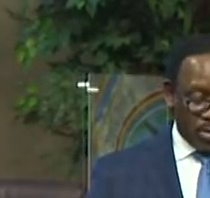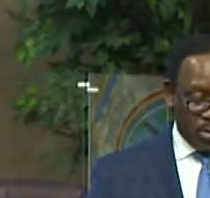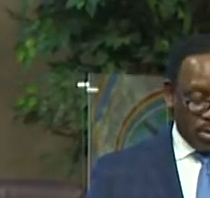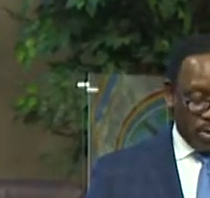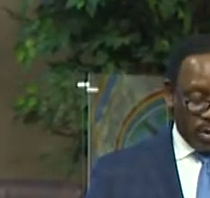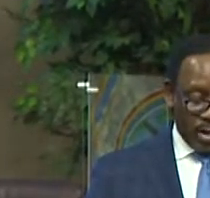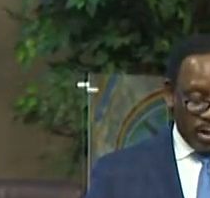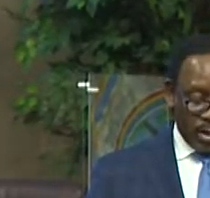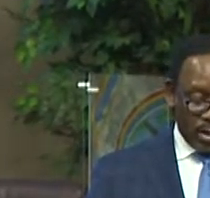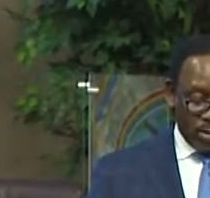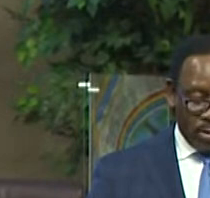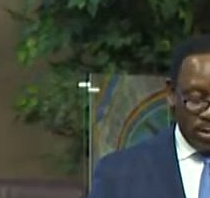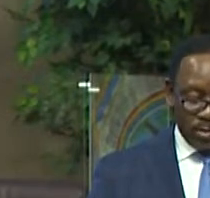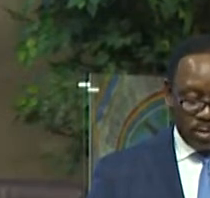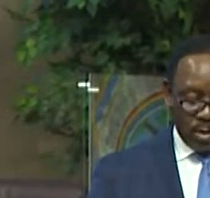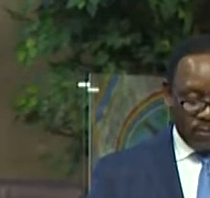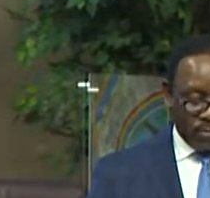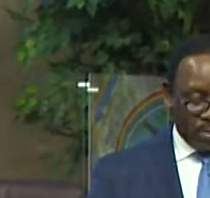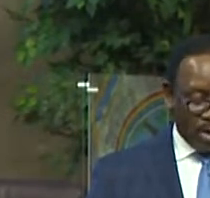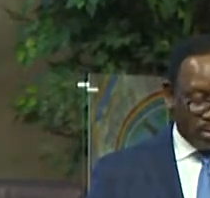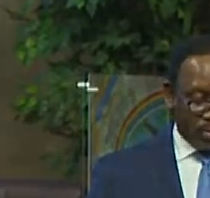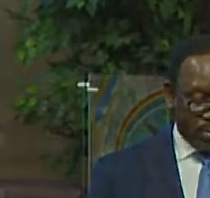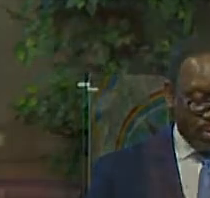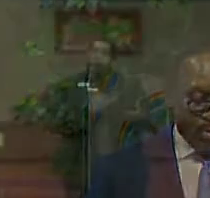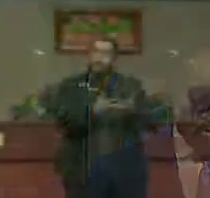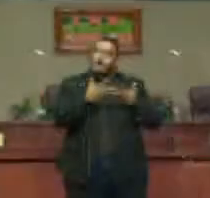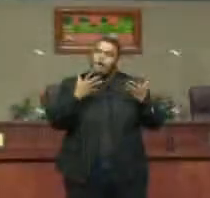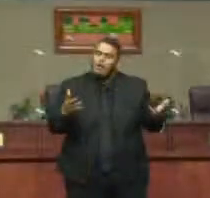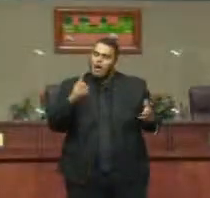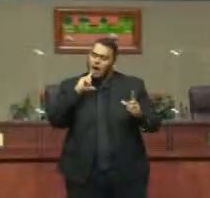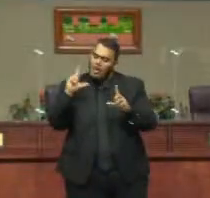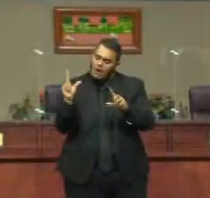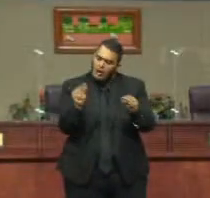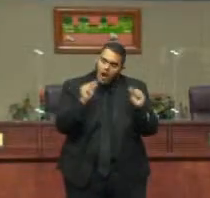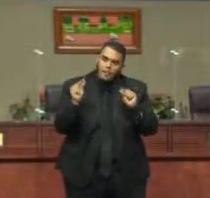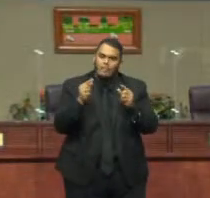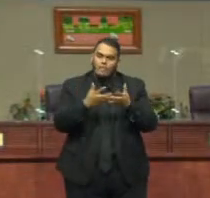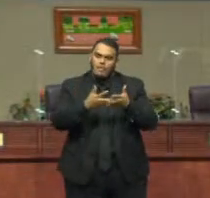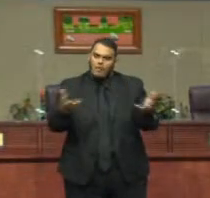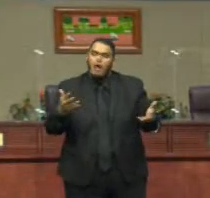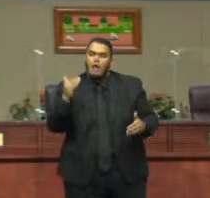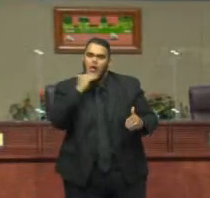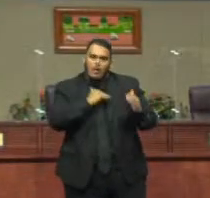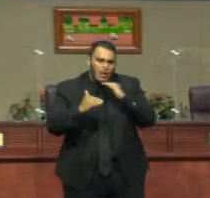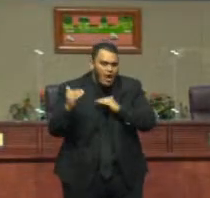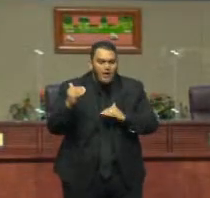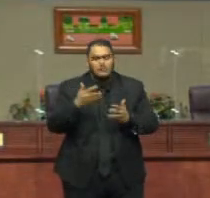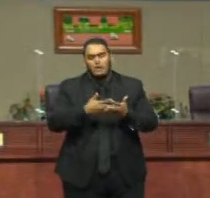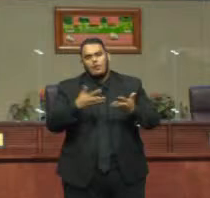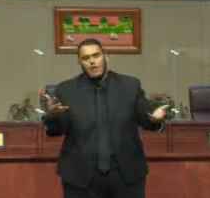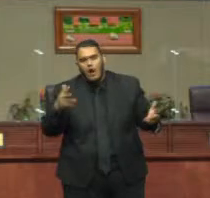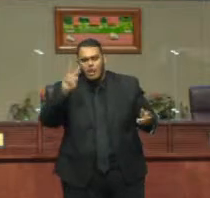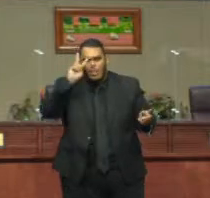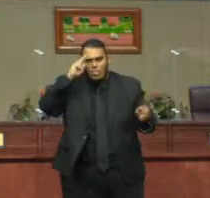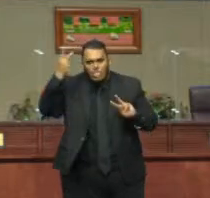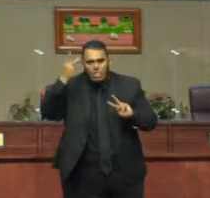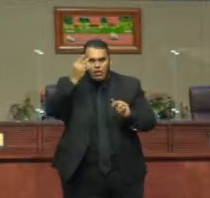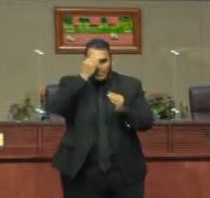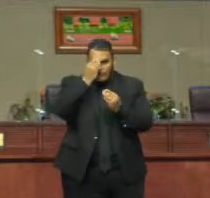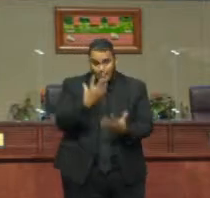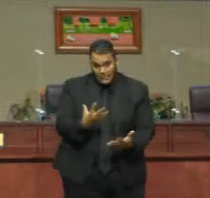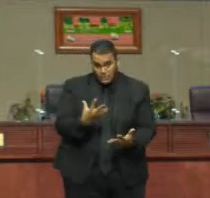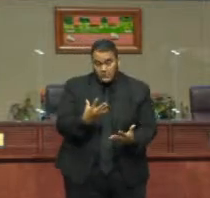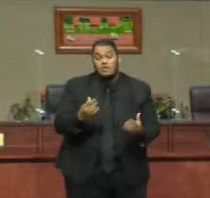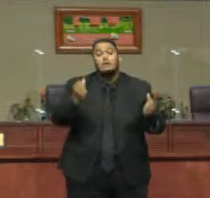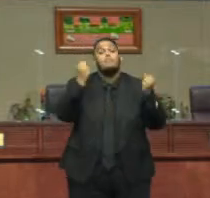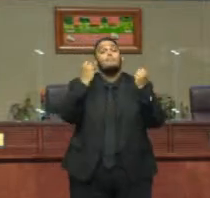misinformation on the internet or hearsay from gossip. For example, many people think that if they have